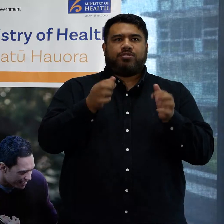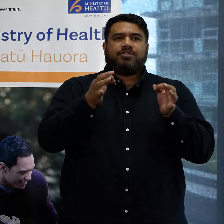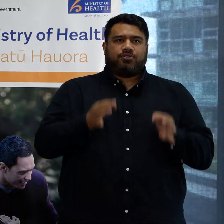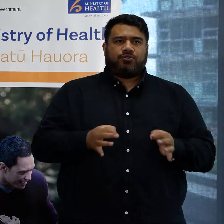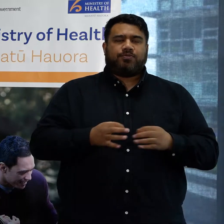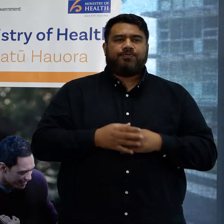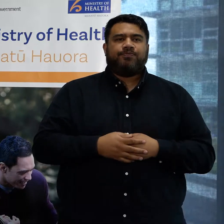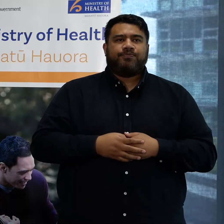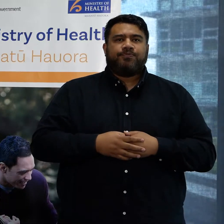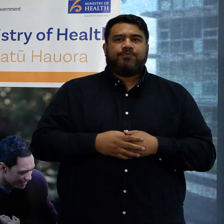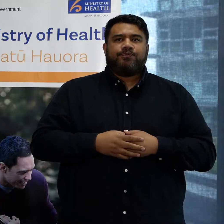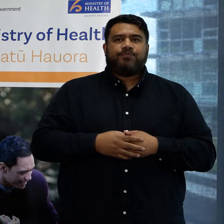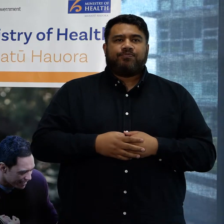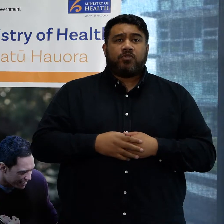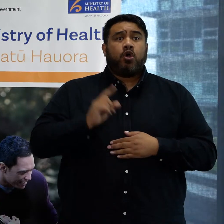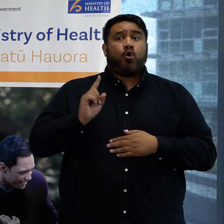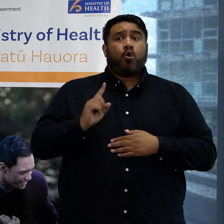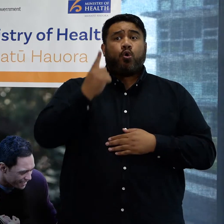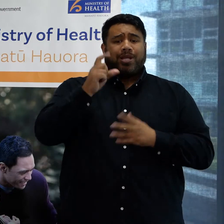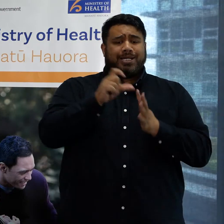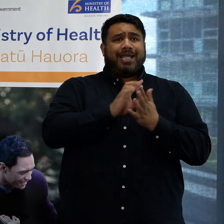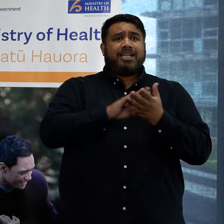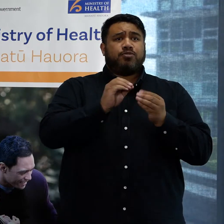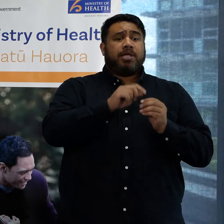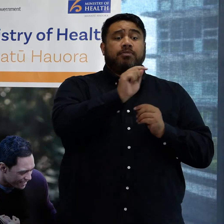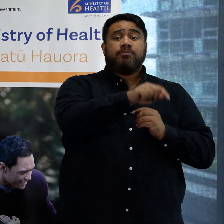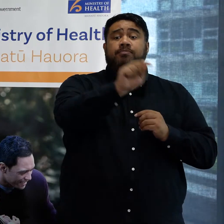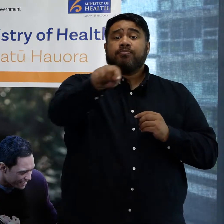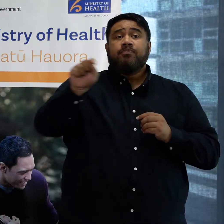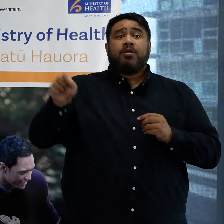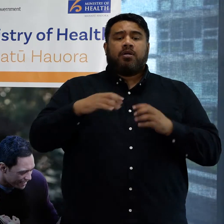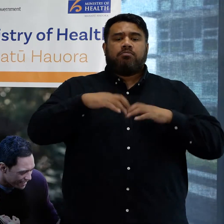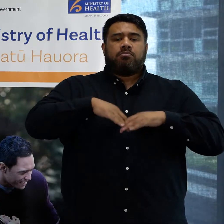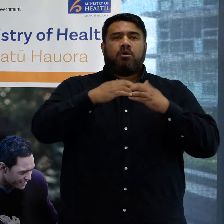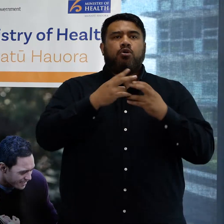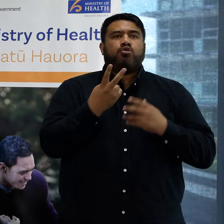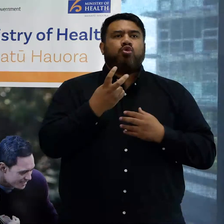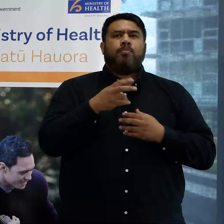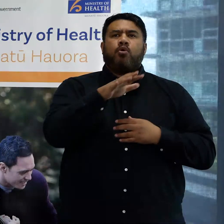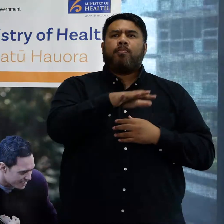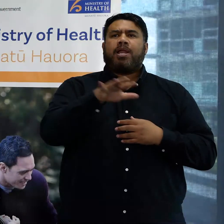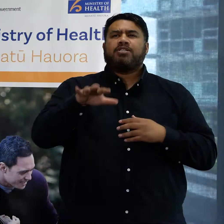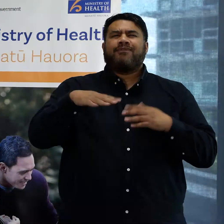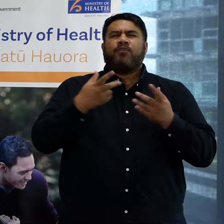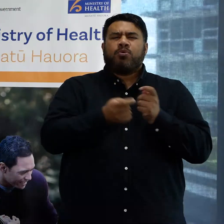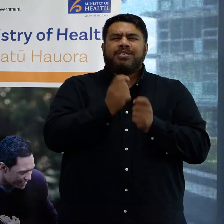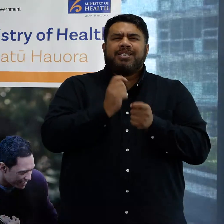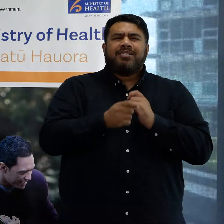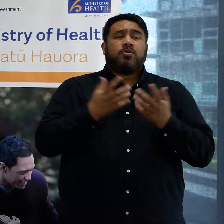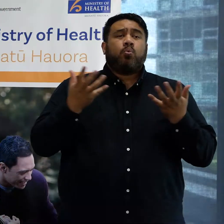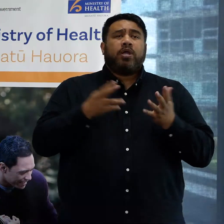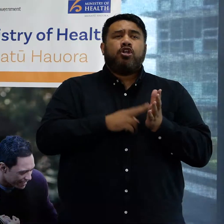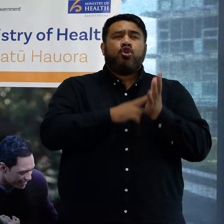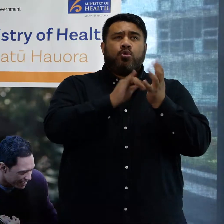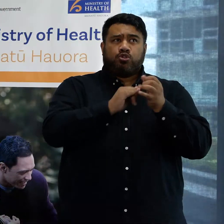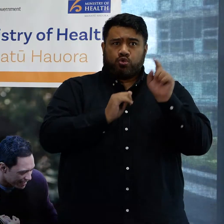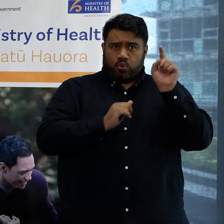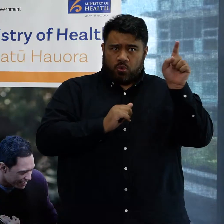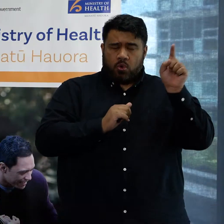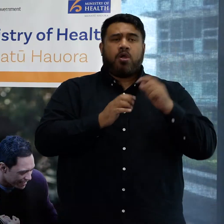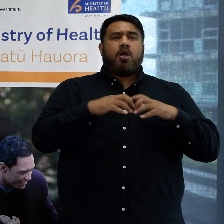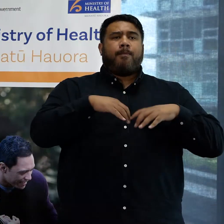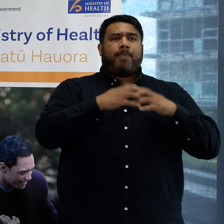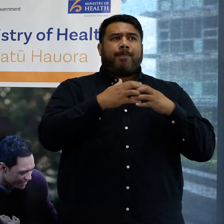So the Auckland DHBs have also opened up 2 additional community testing centres on the North Shore, a pop-up centre today